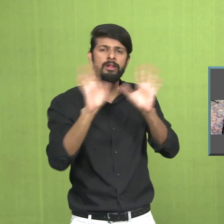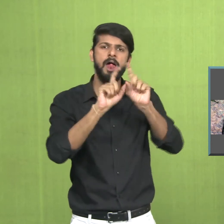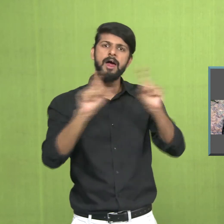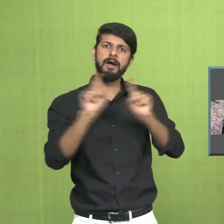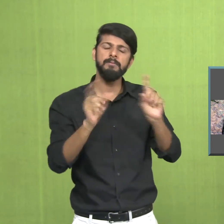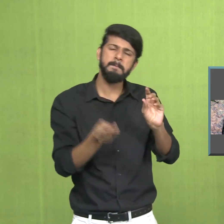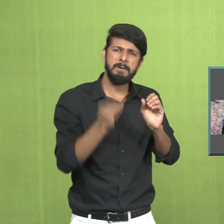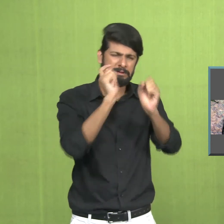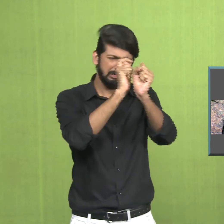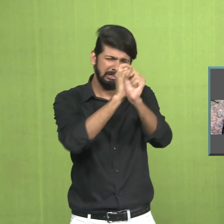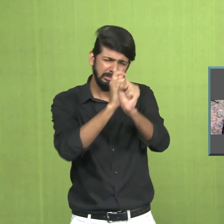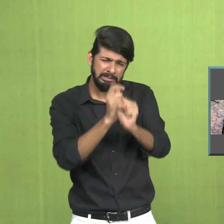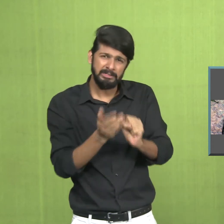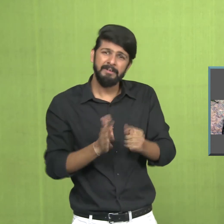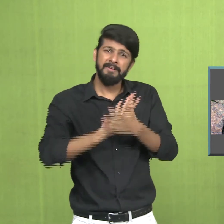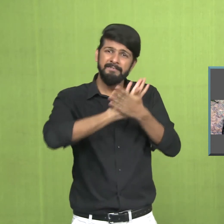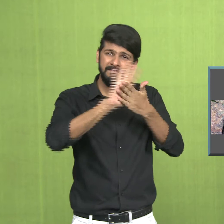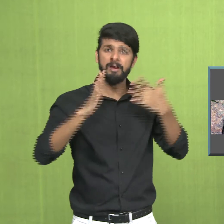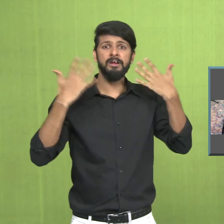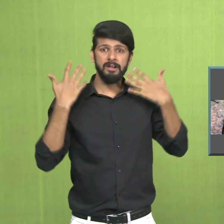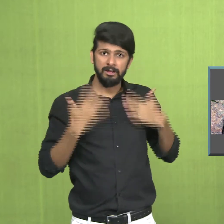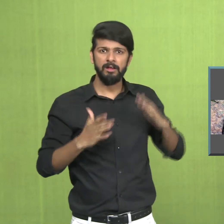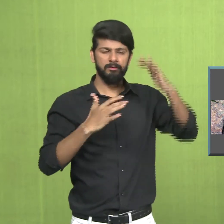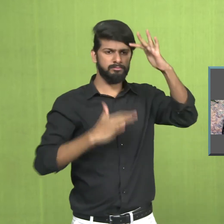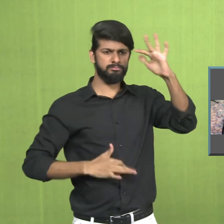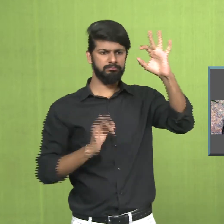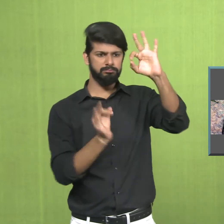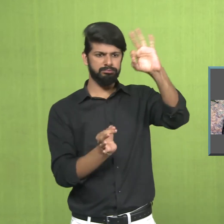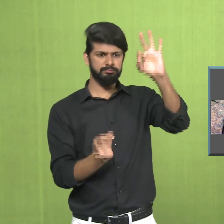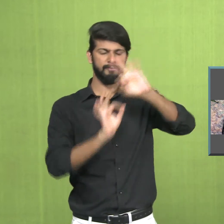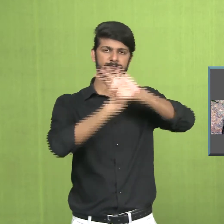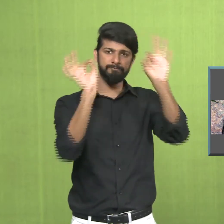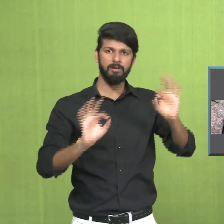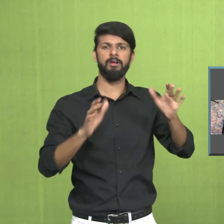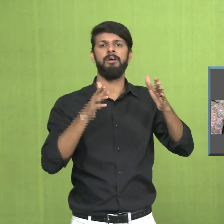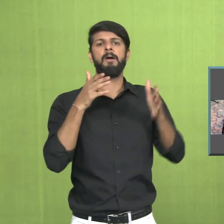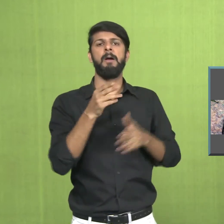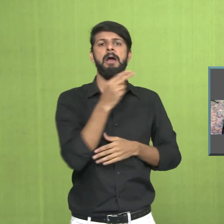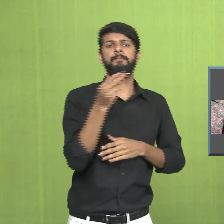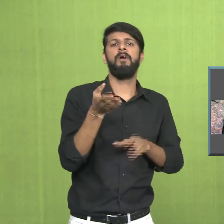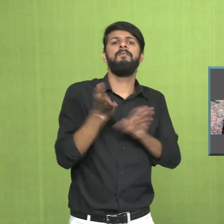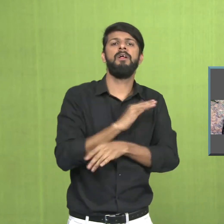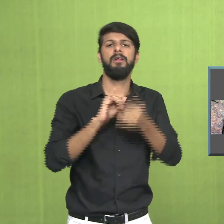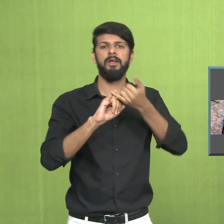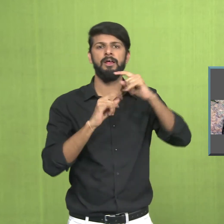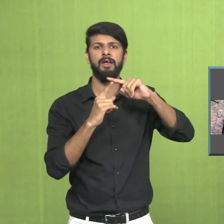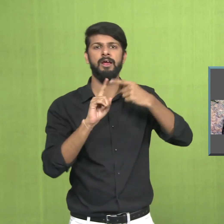the proper shape and size of what we intend to make, and then we get into the finer details, and this specific kind of